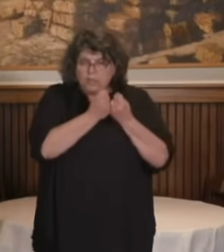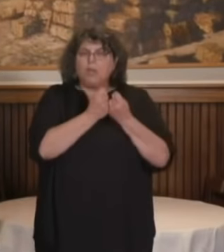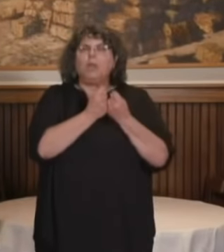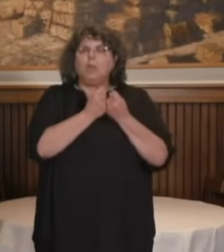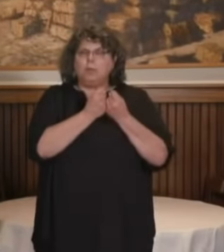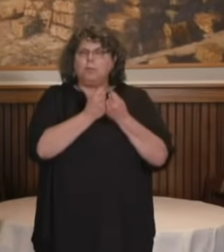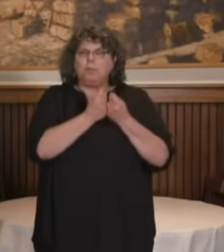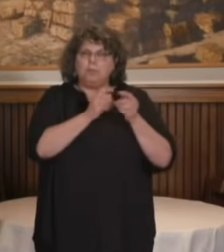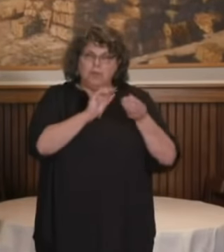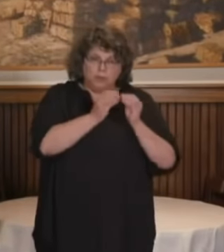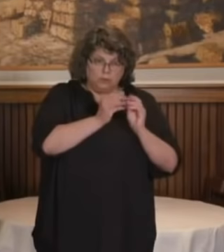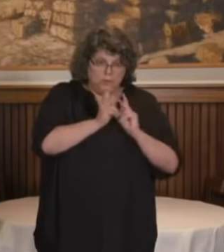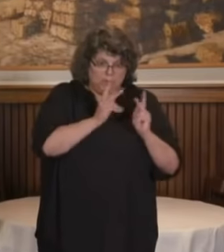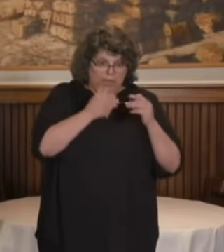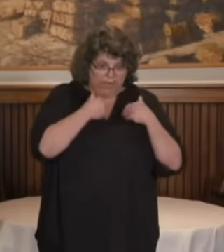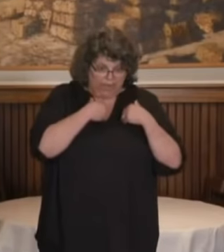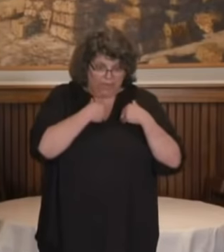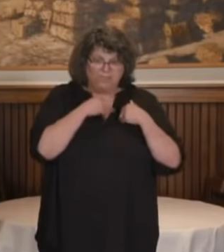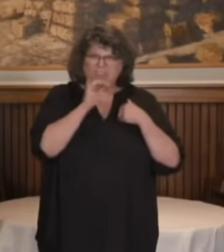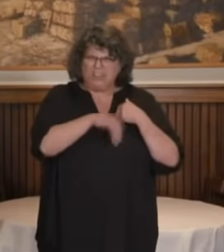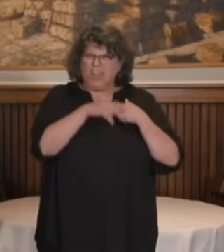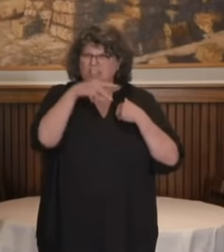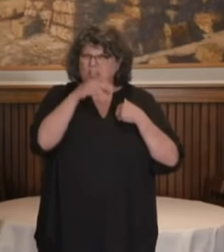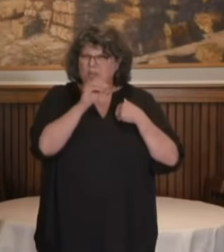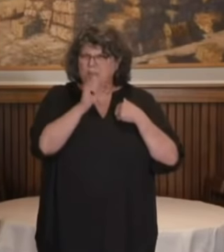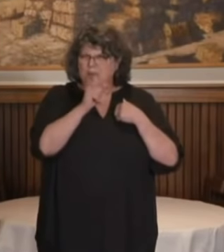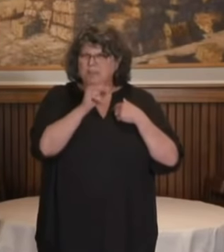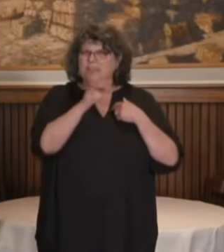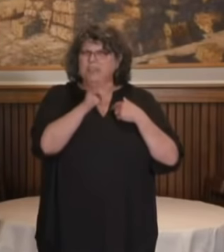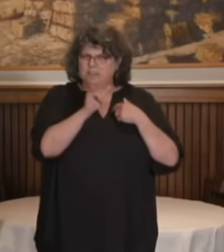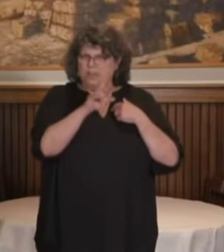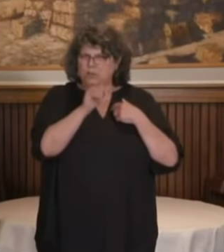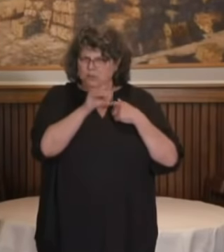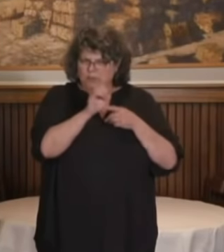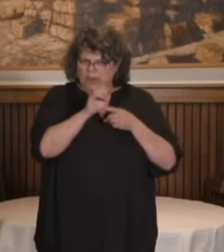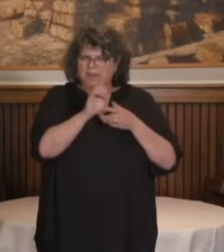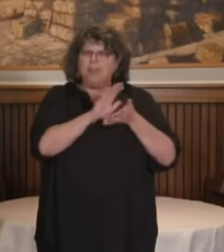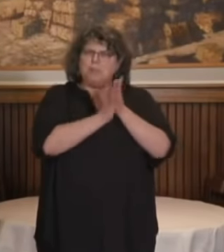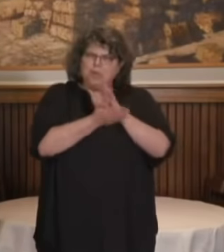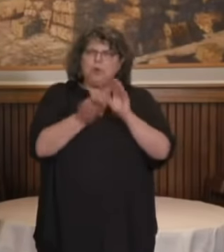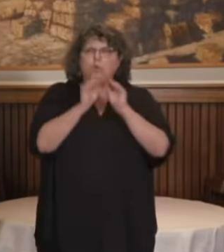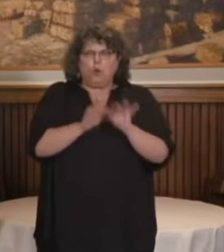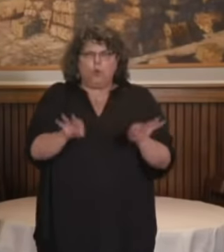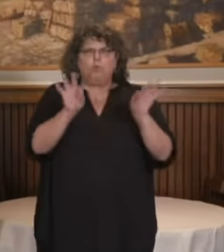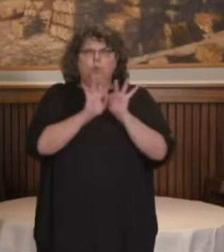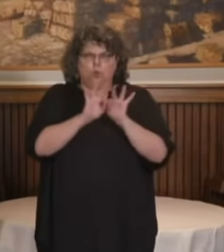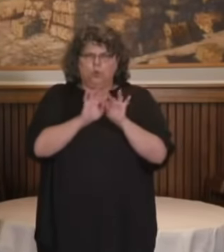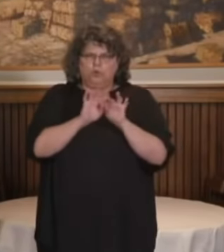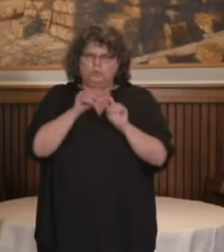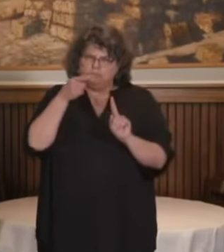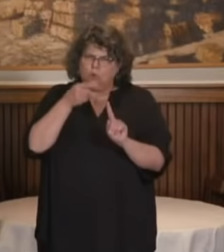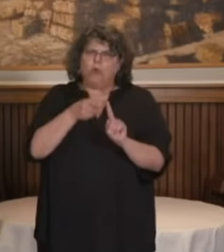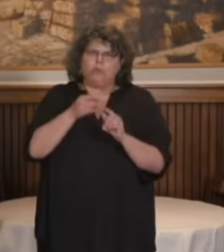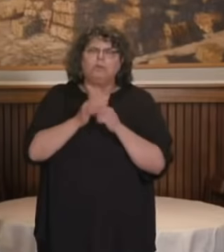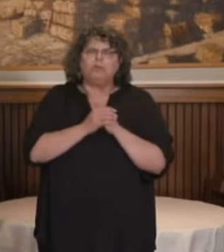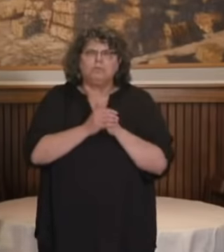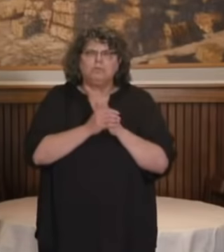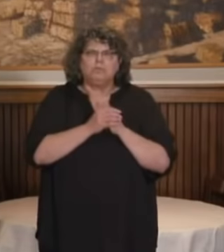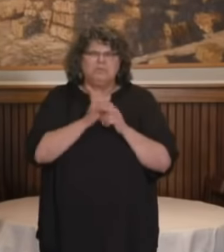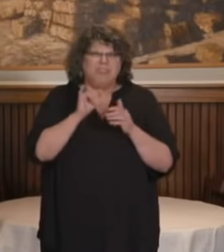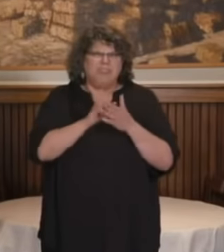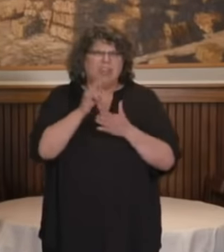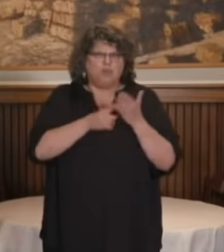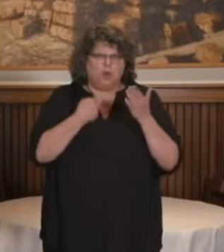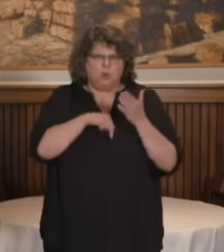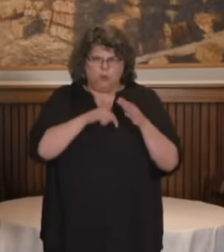the positivity rates became then a more essential area of focus. And that's where we are landing in terms